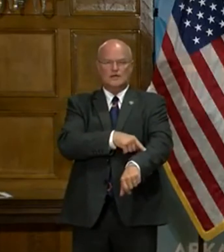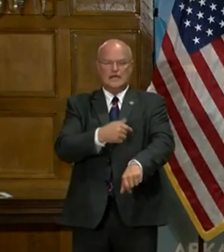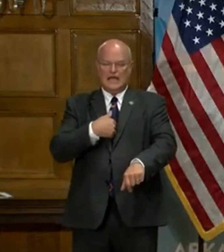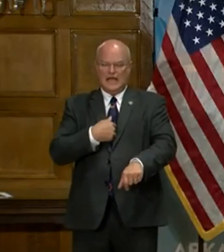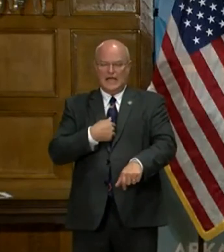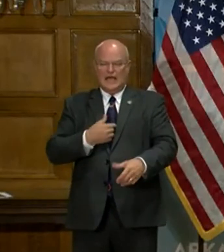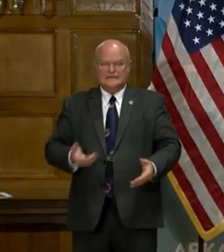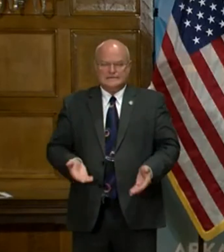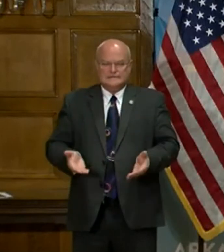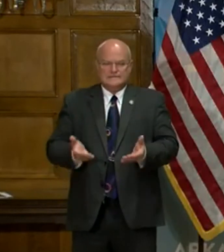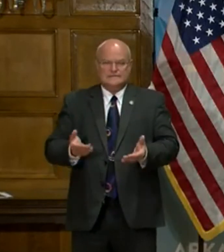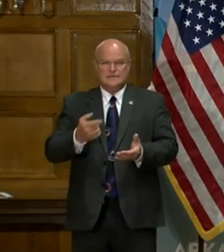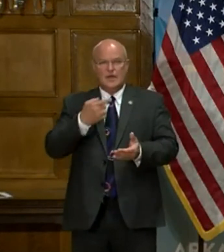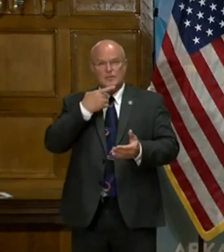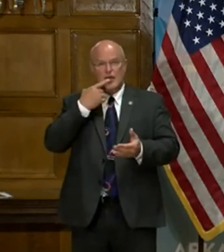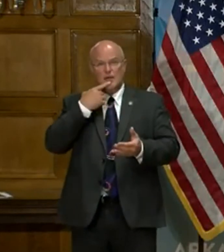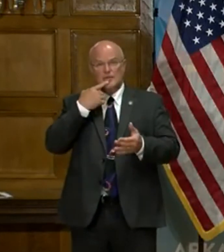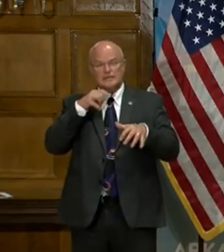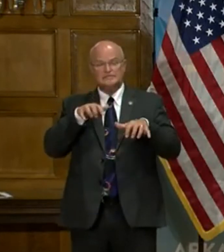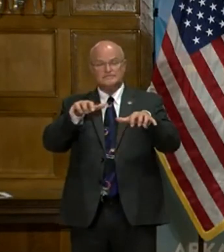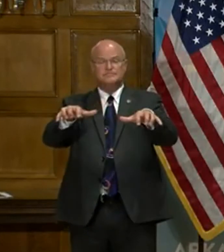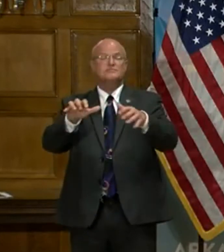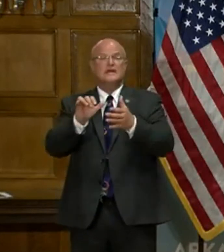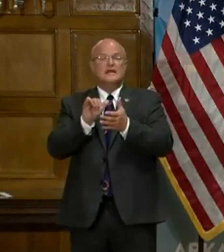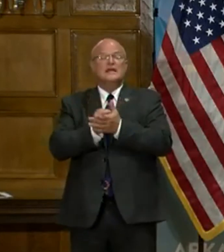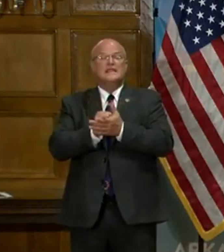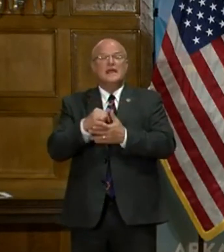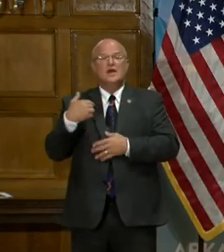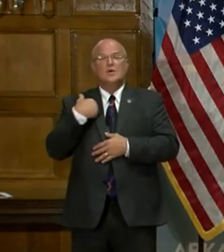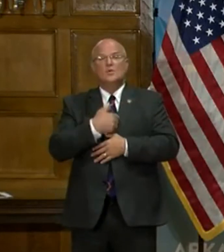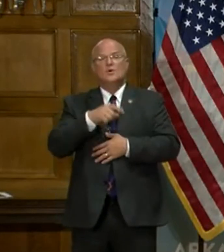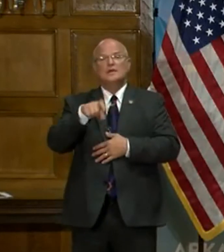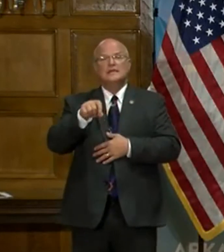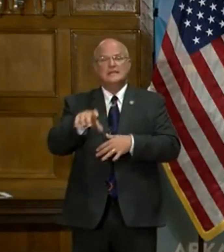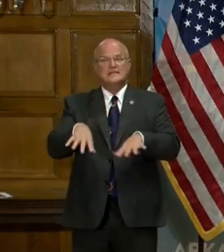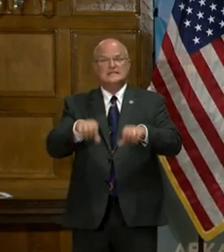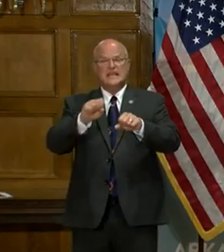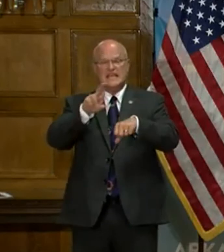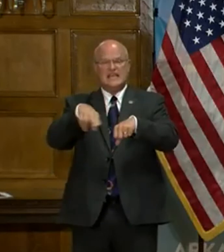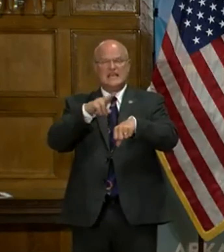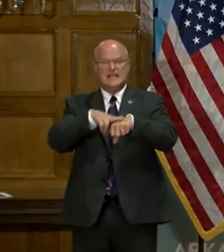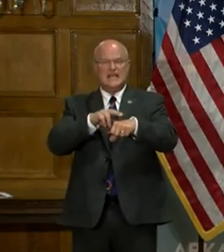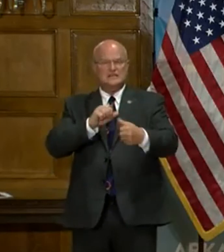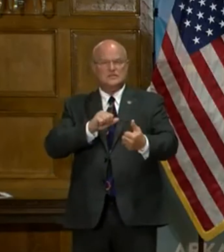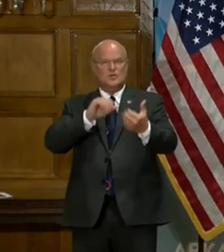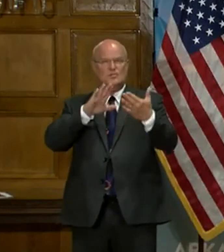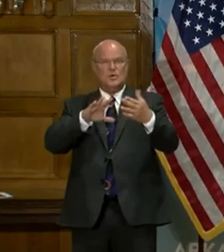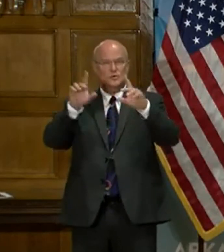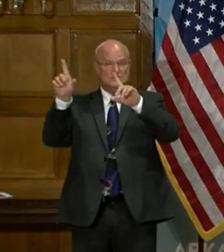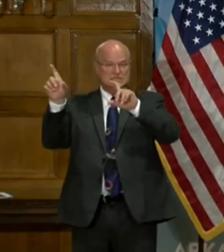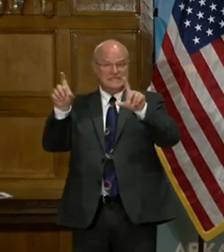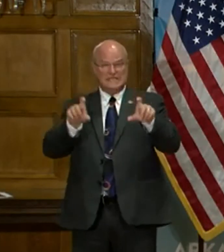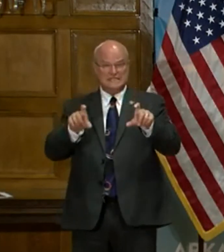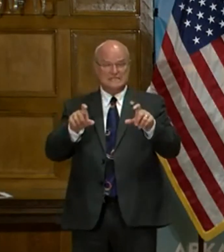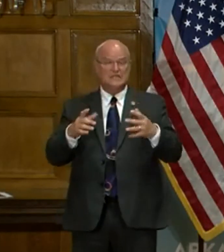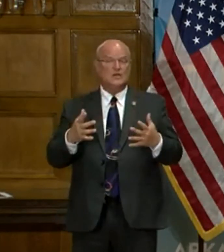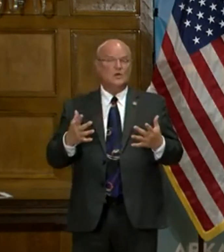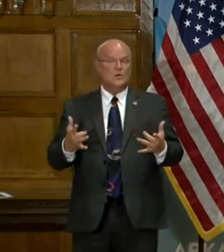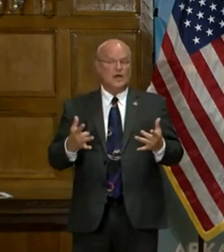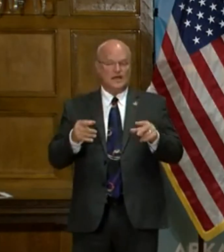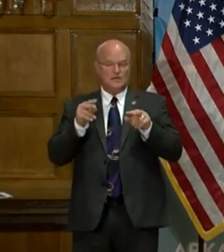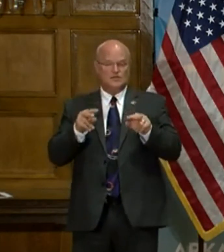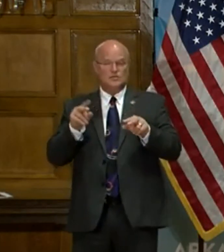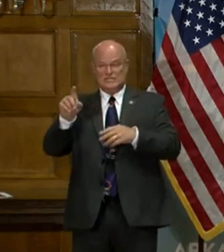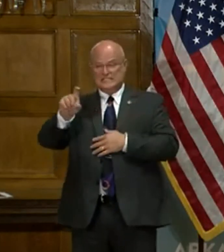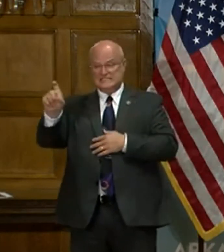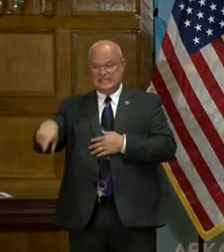urged publicly that we need to take a national approach to testing, because when you